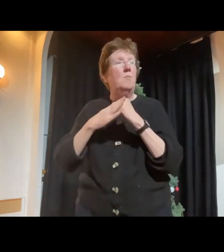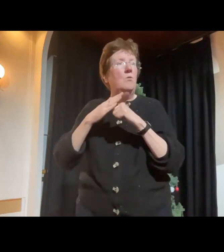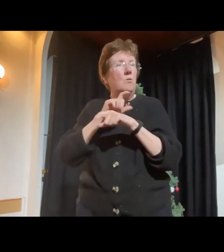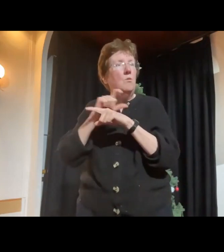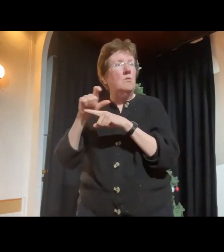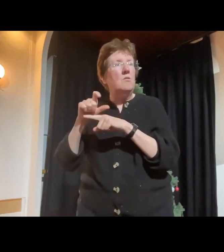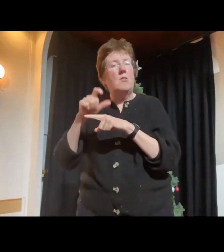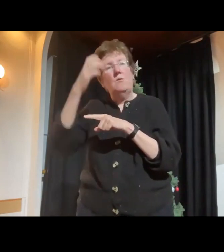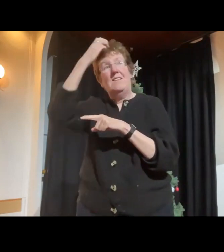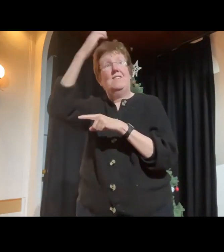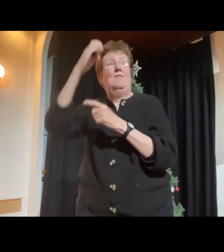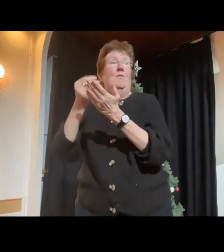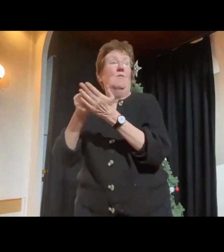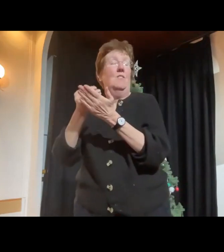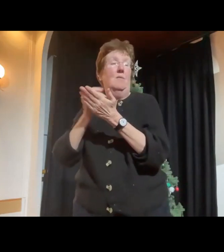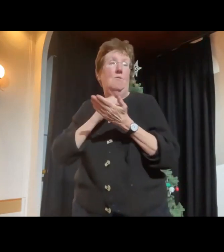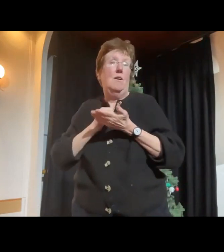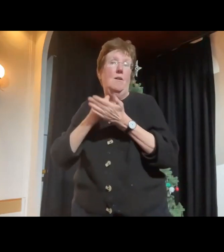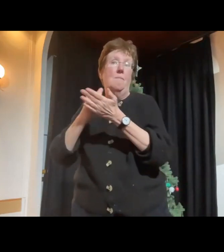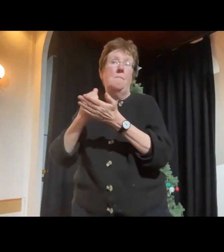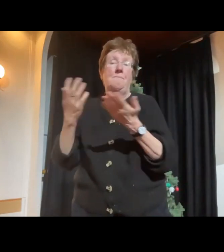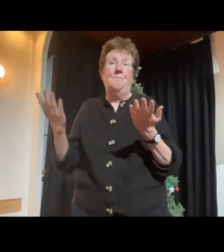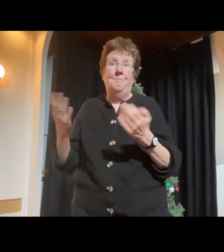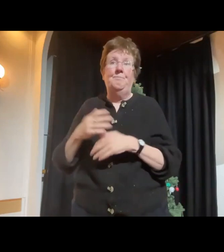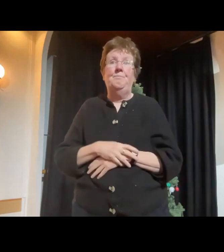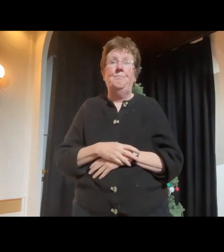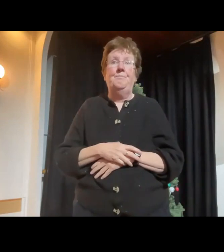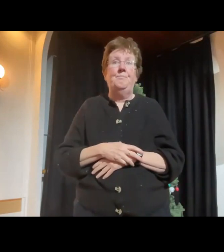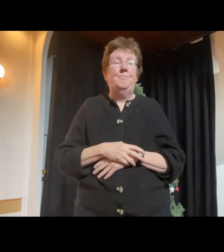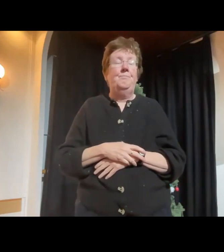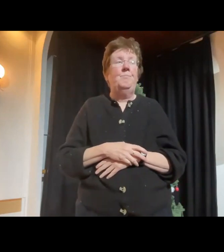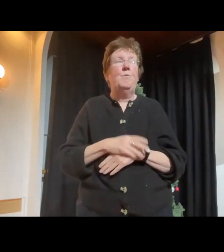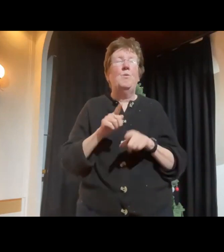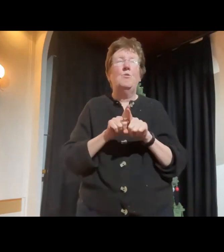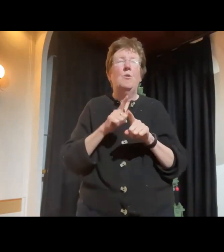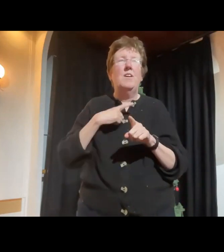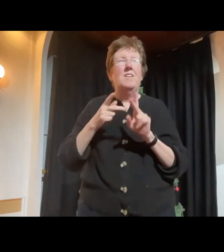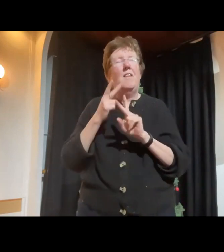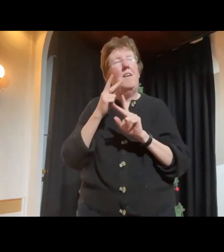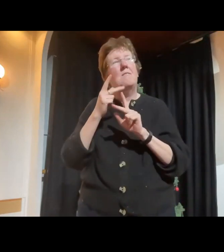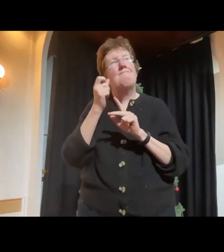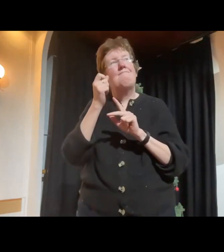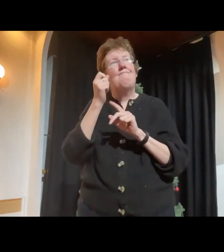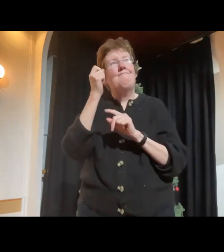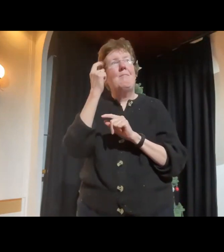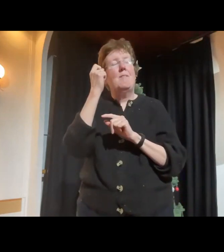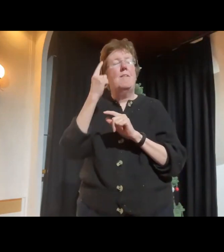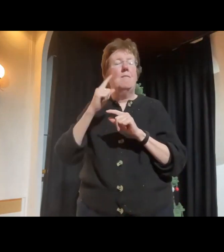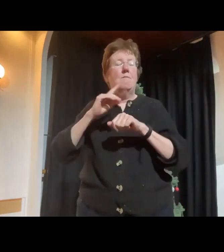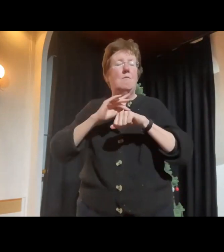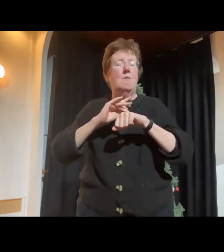teach. So we do need more, community courses available, and so government funding would help tutors there.